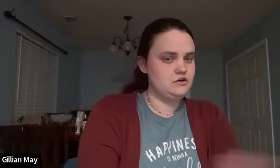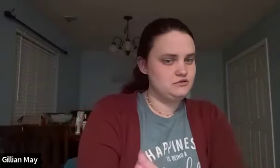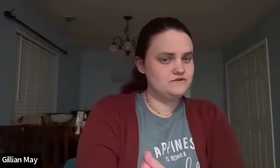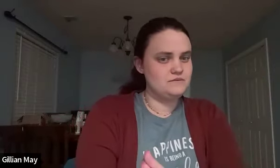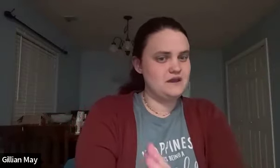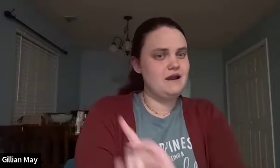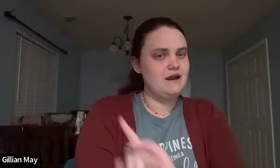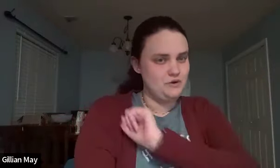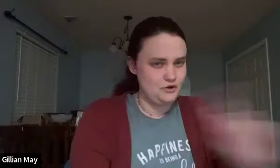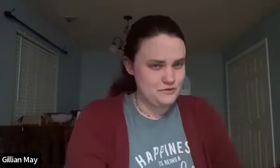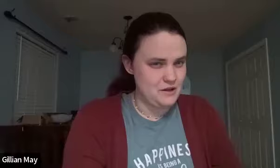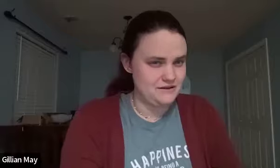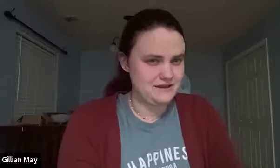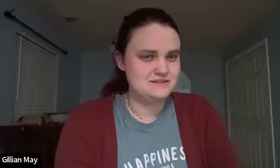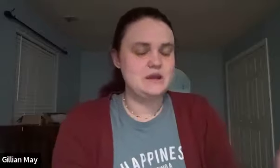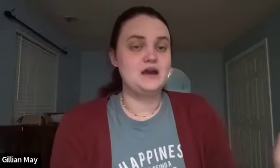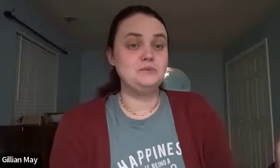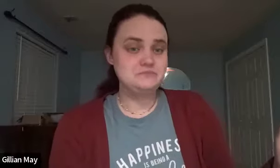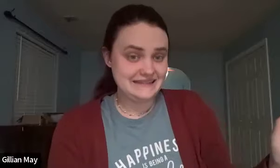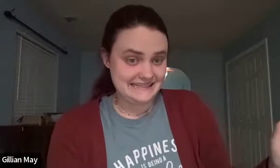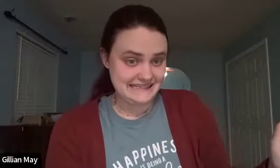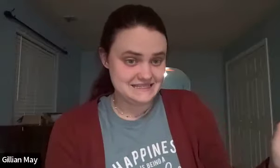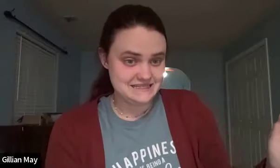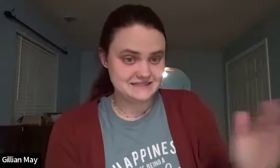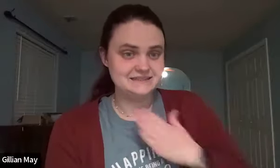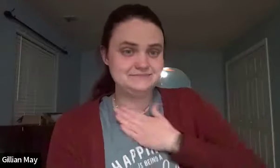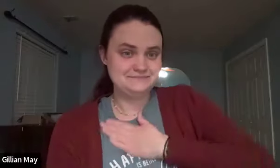through those from there, and then we'll go through them all again. So we had our please.